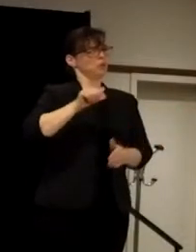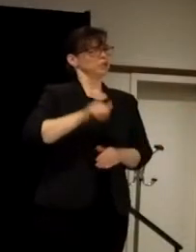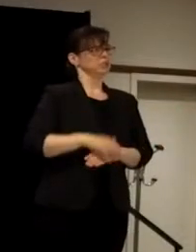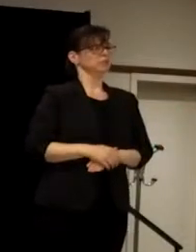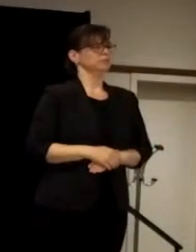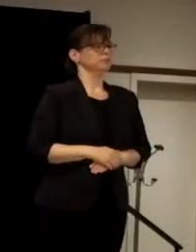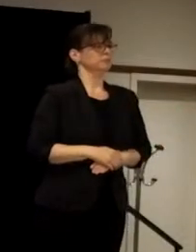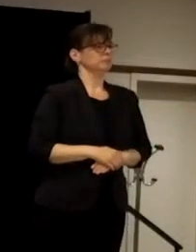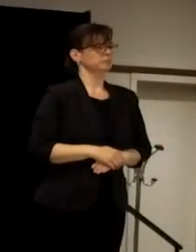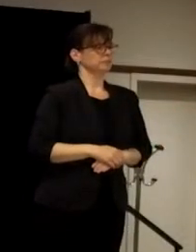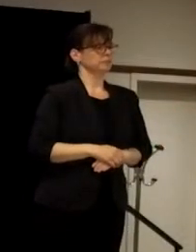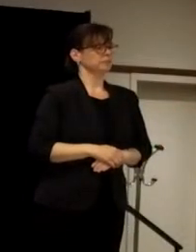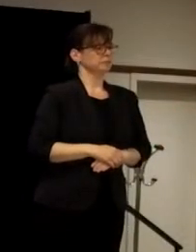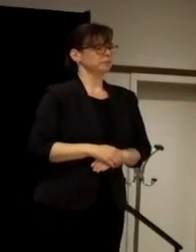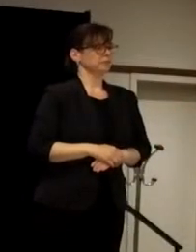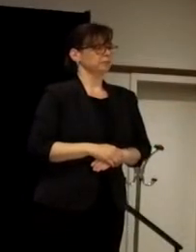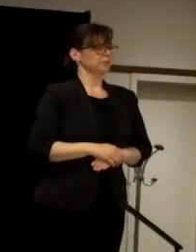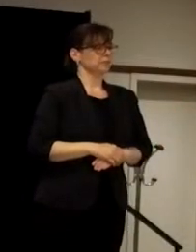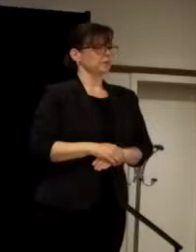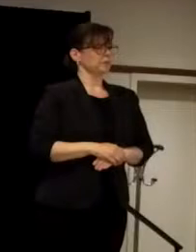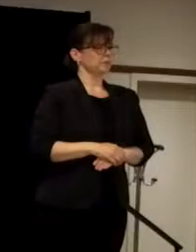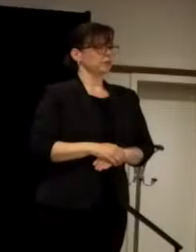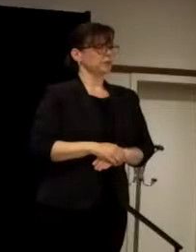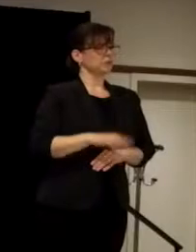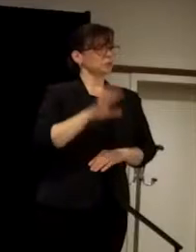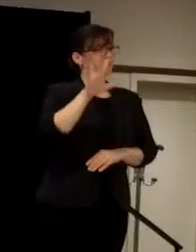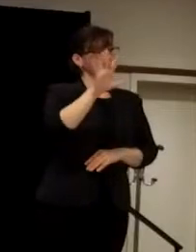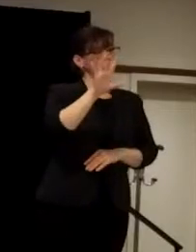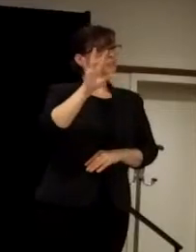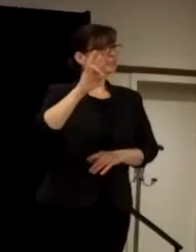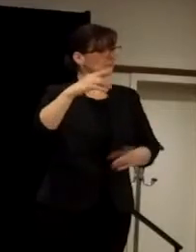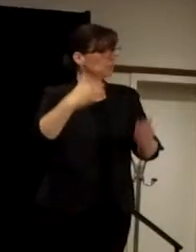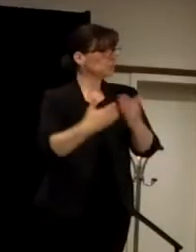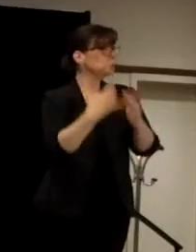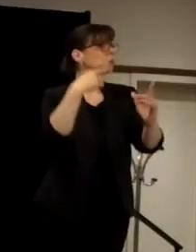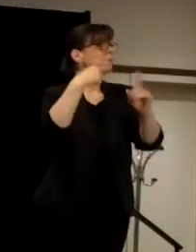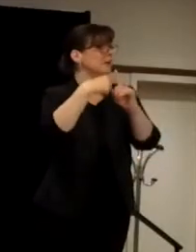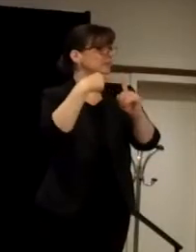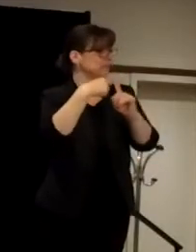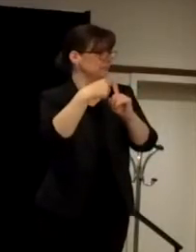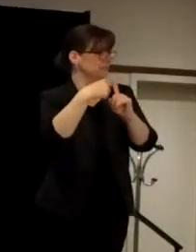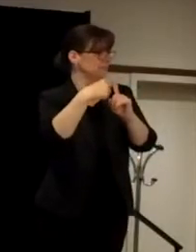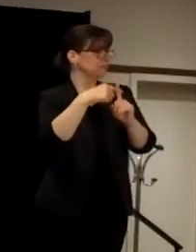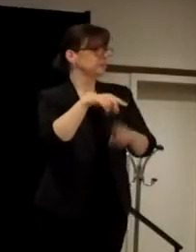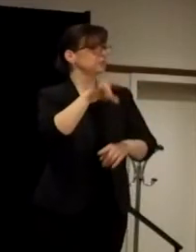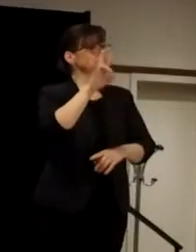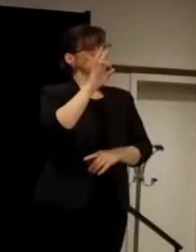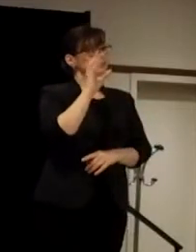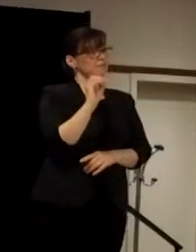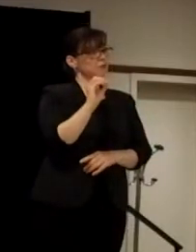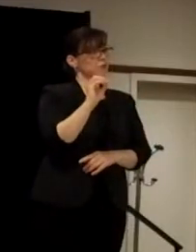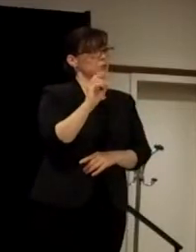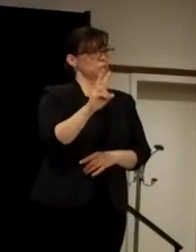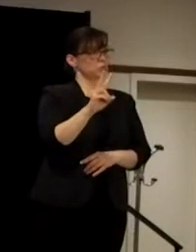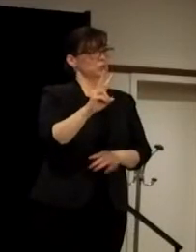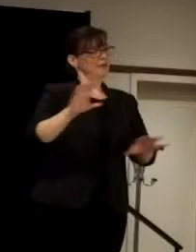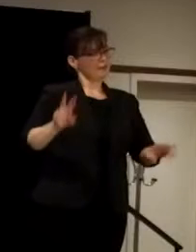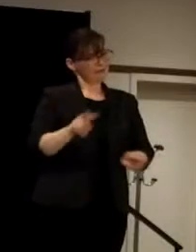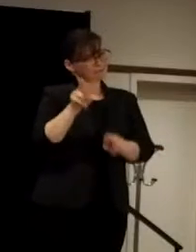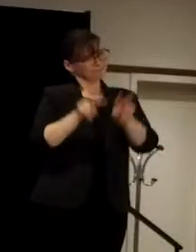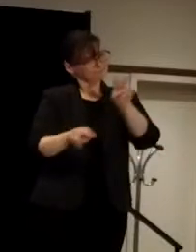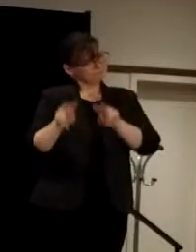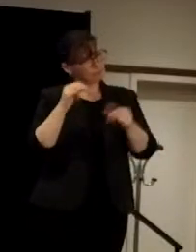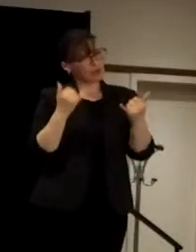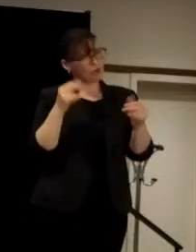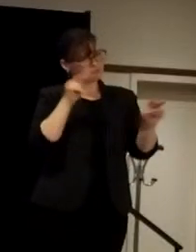34,579. That's 57 new cases. We have 712 active cases, so that active